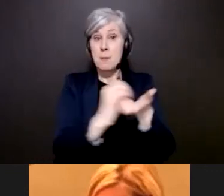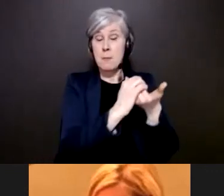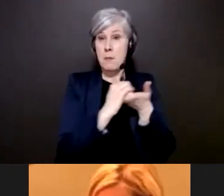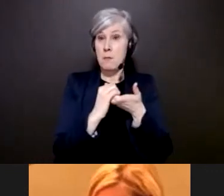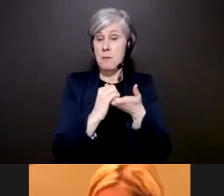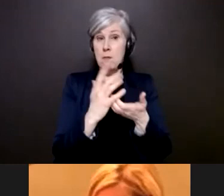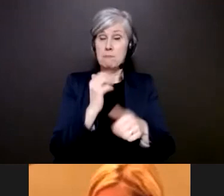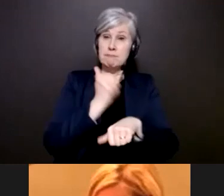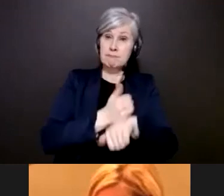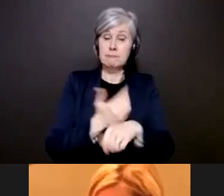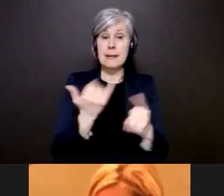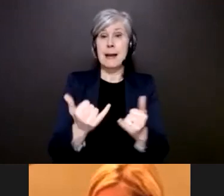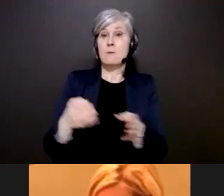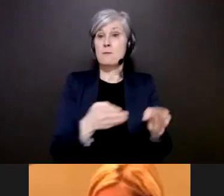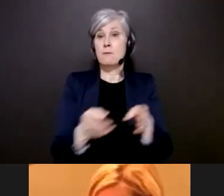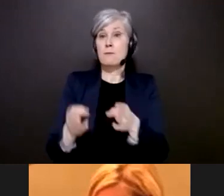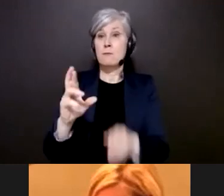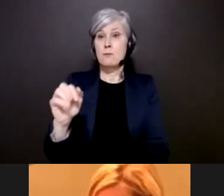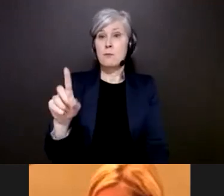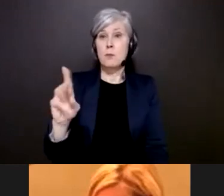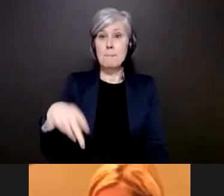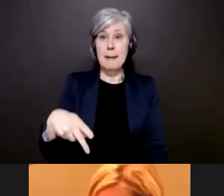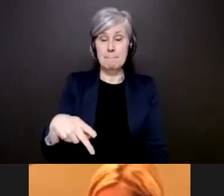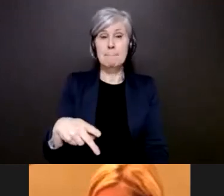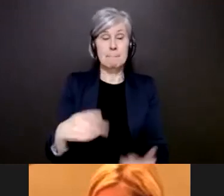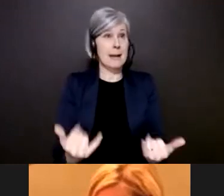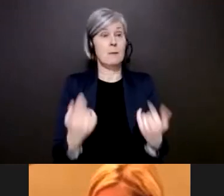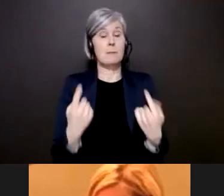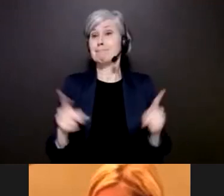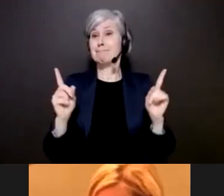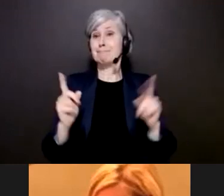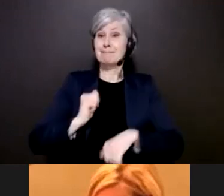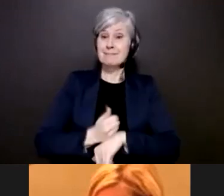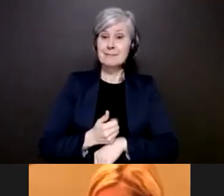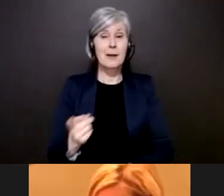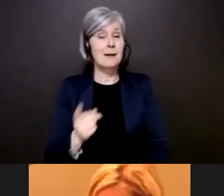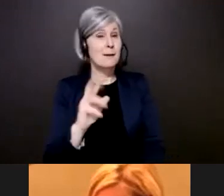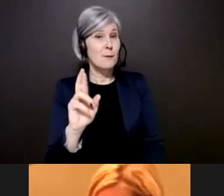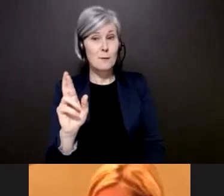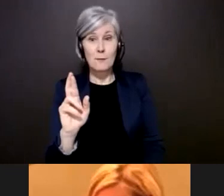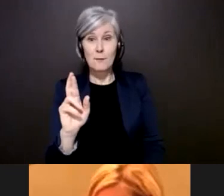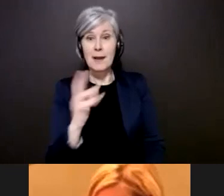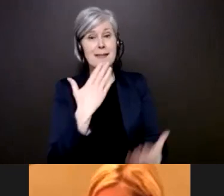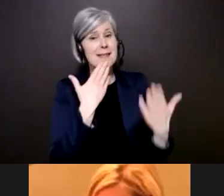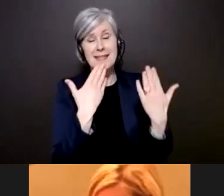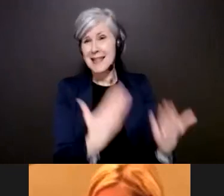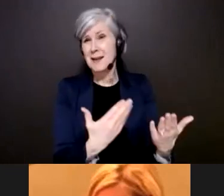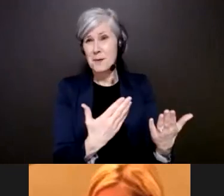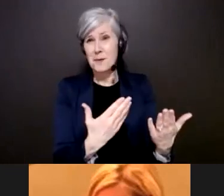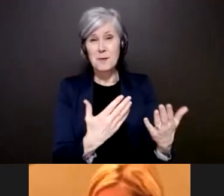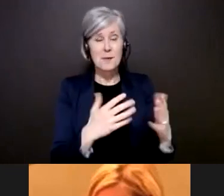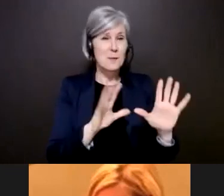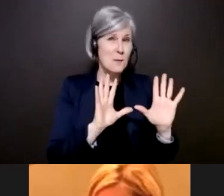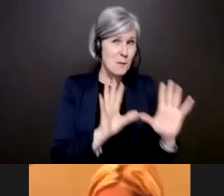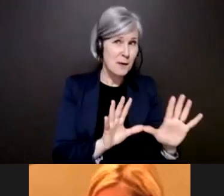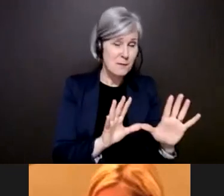today. Thank you both for that great overview of the roadmap and the future us. And, you know, the title just